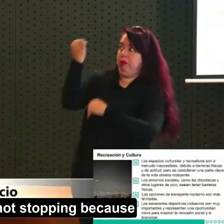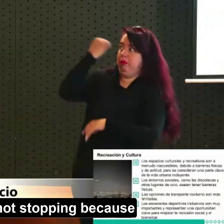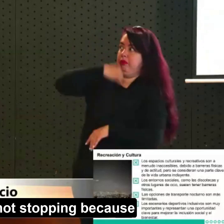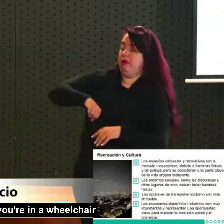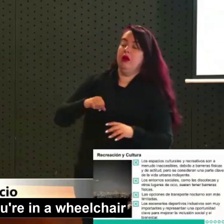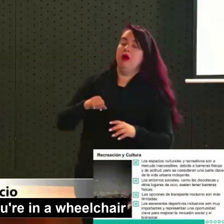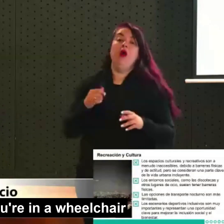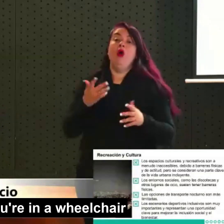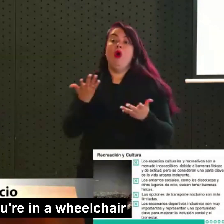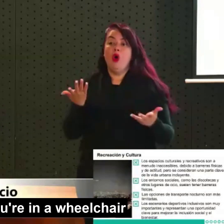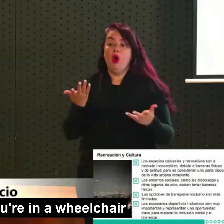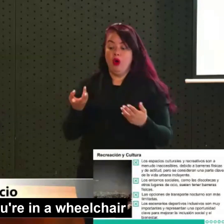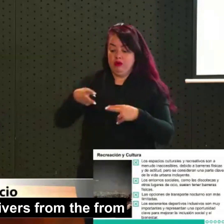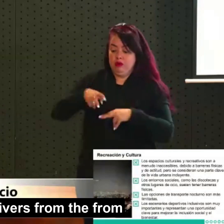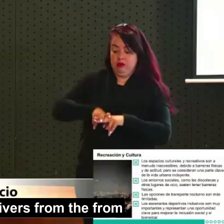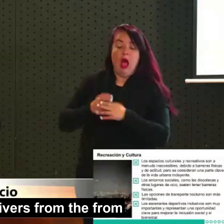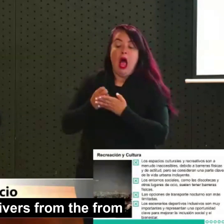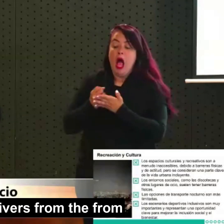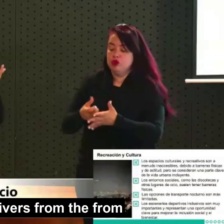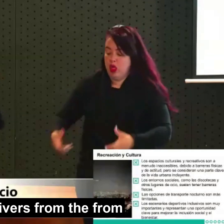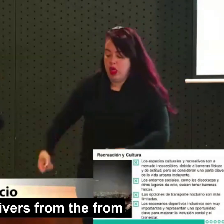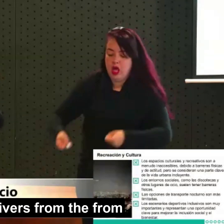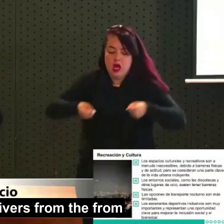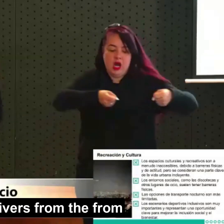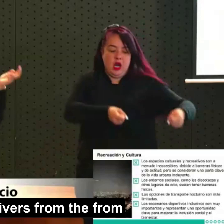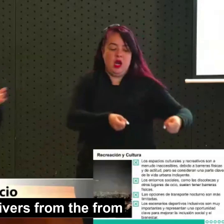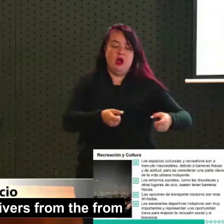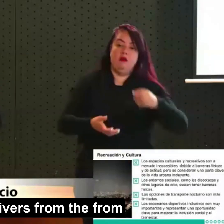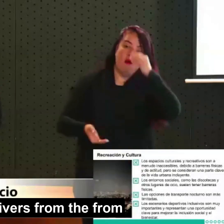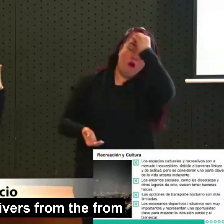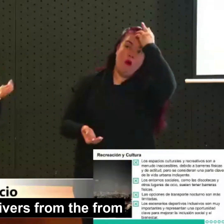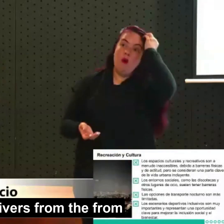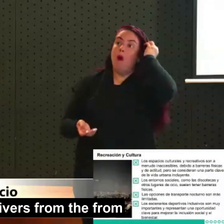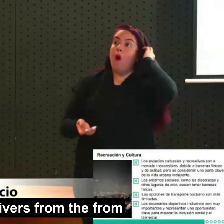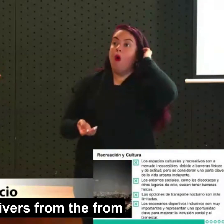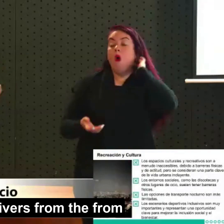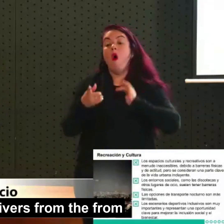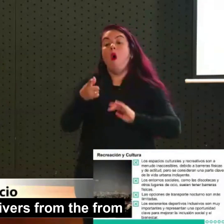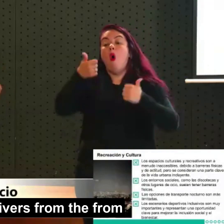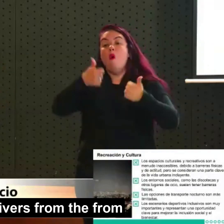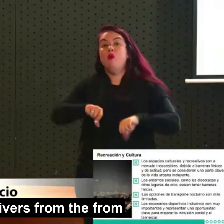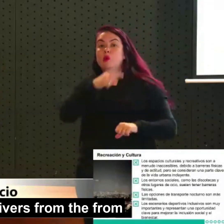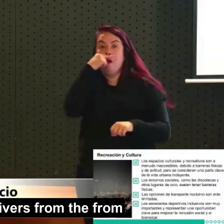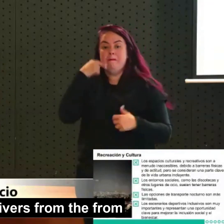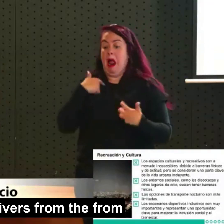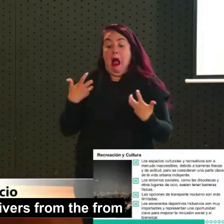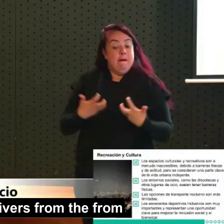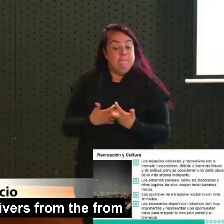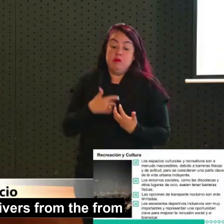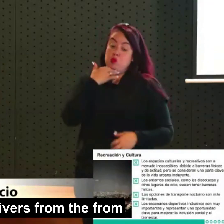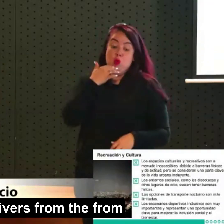stopping because they see you're in a wheelchair, or bus drivers from the